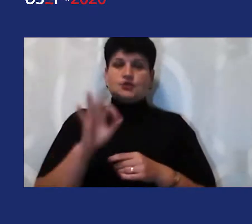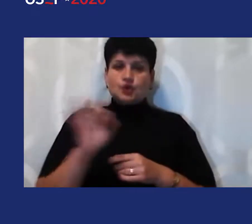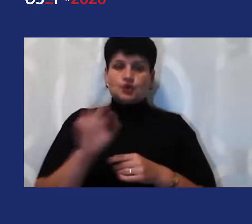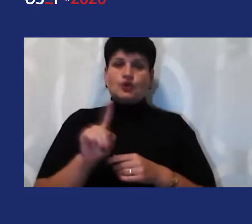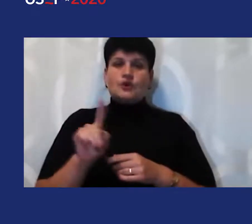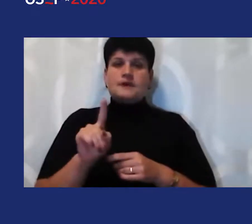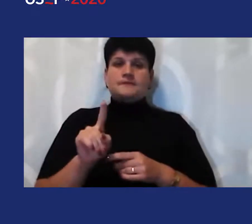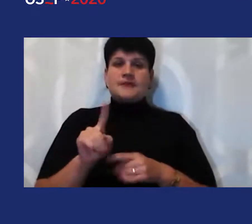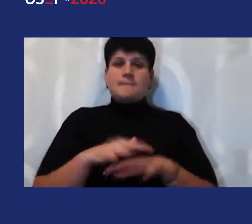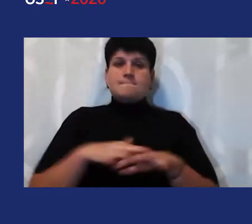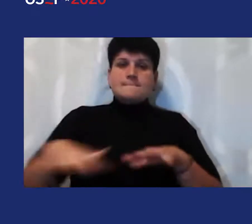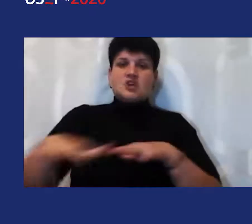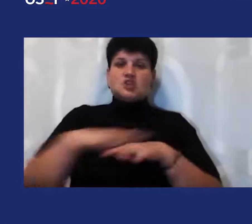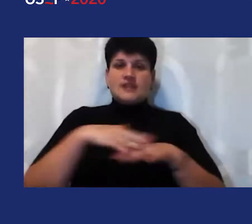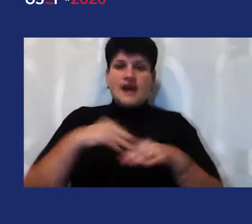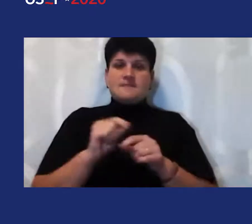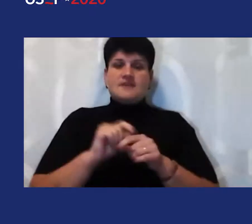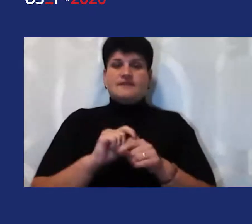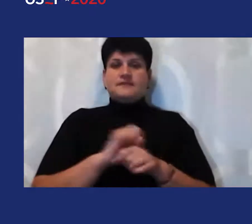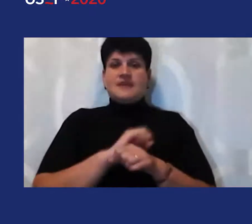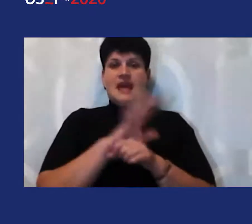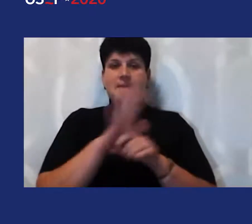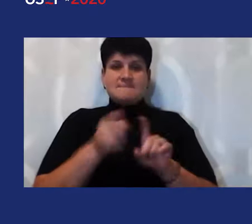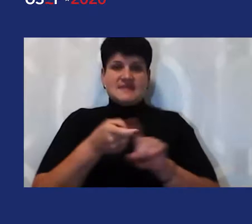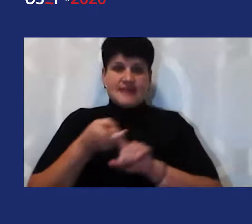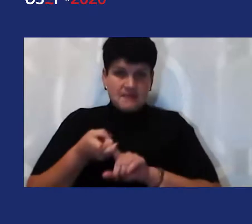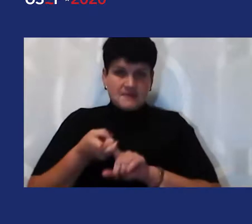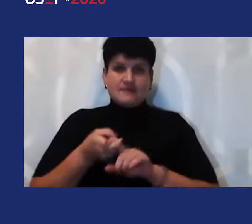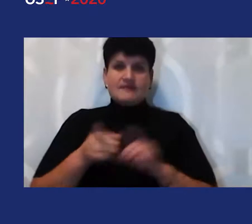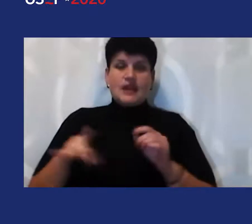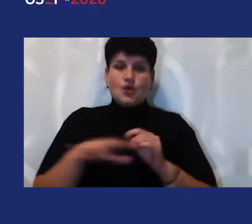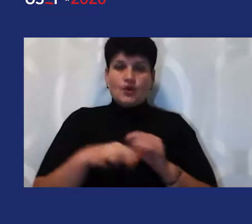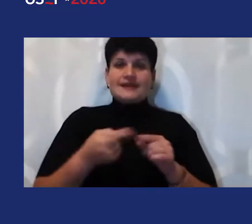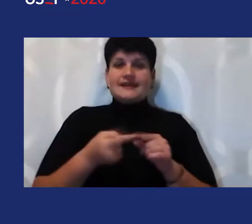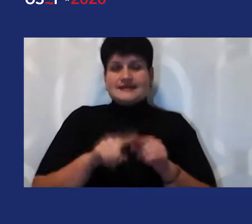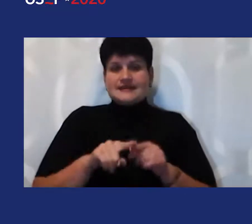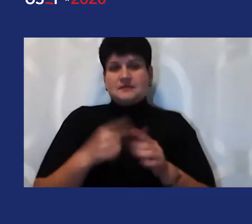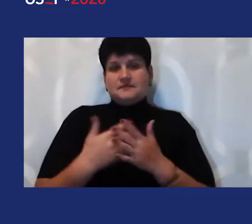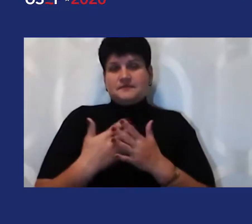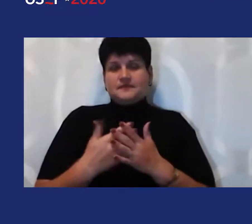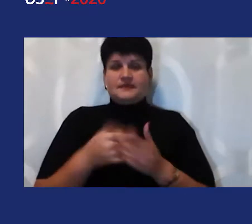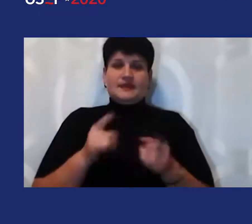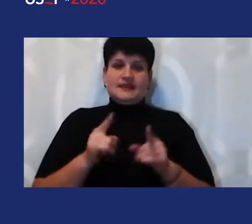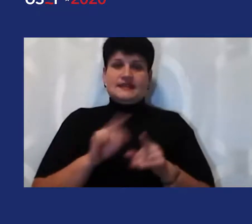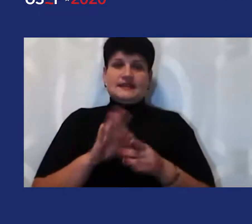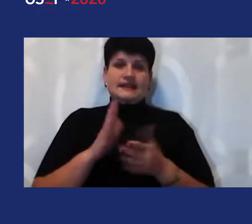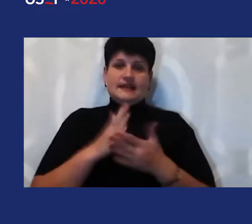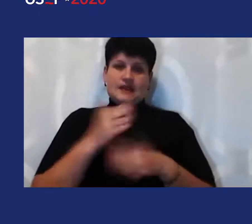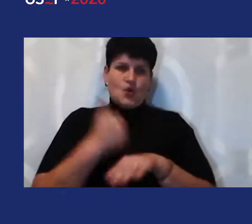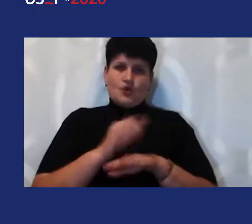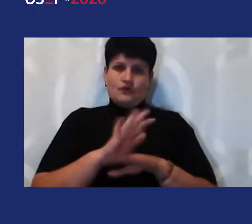away 10% of our voter turnout. We do not have the data